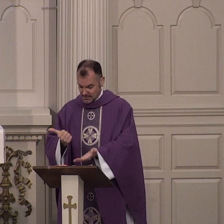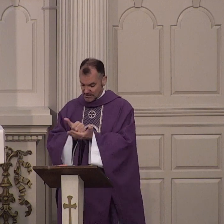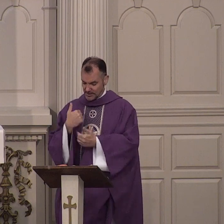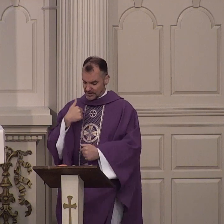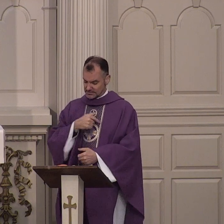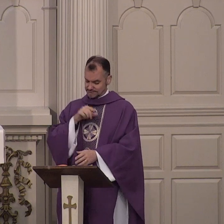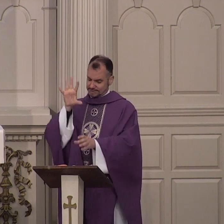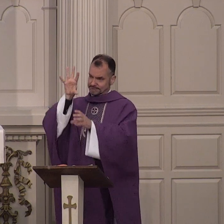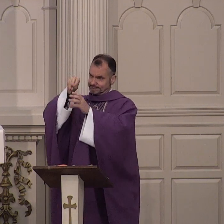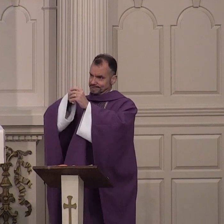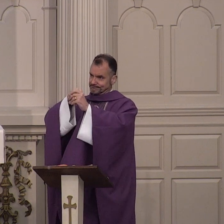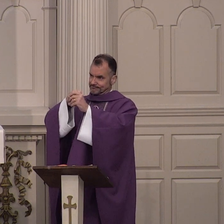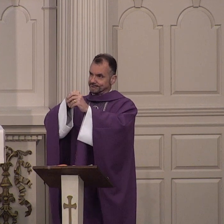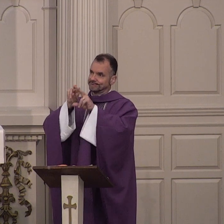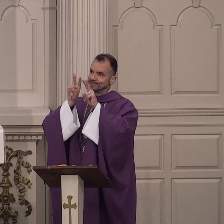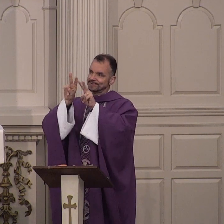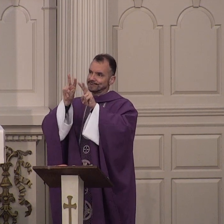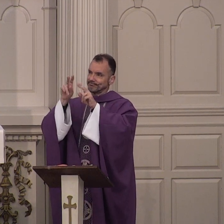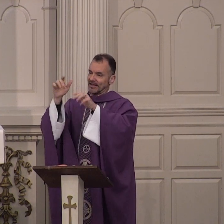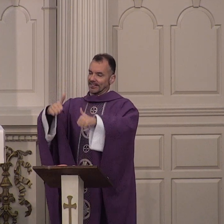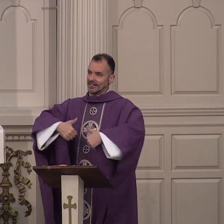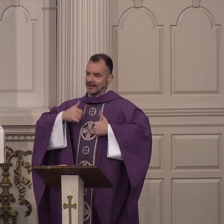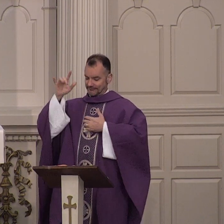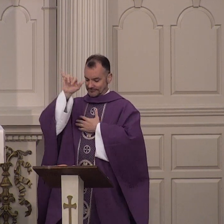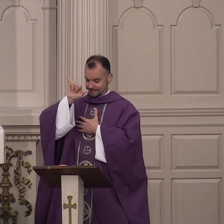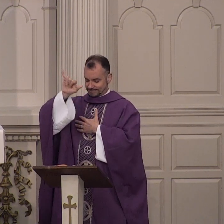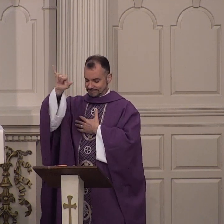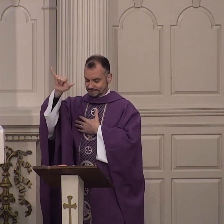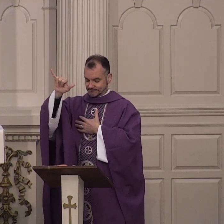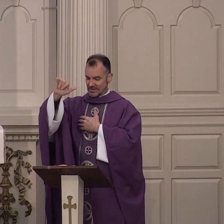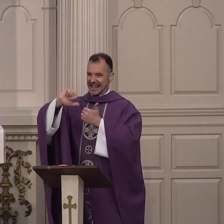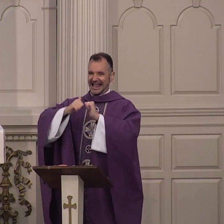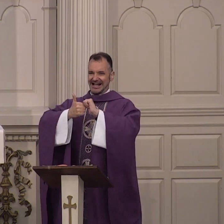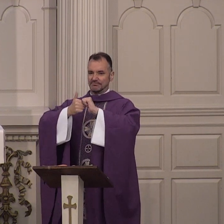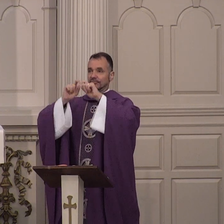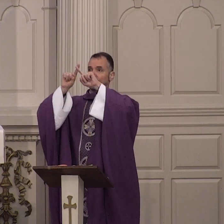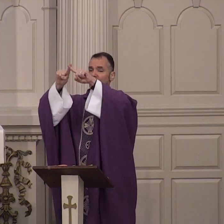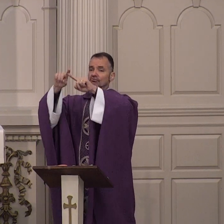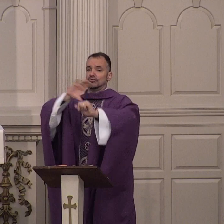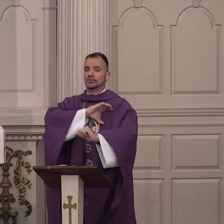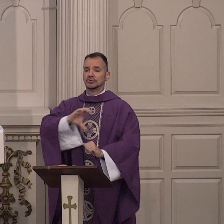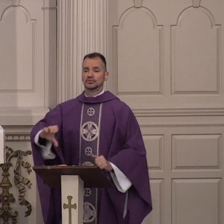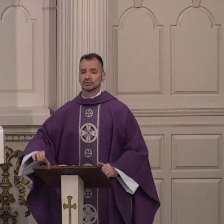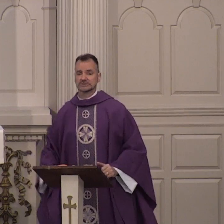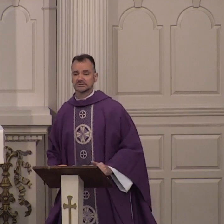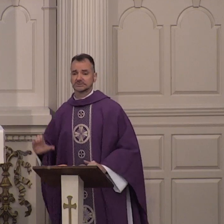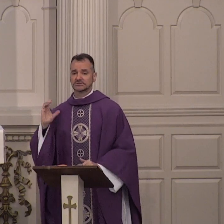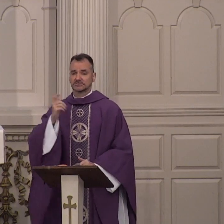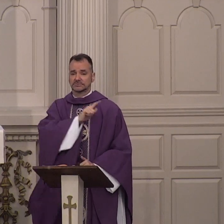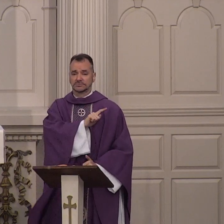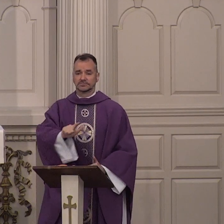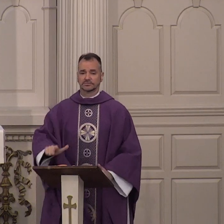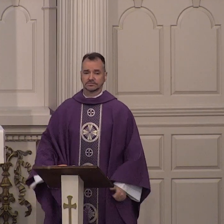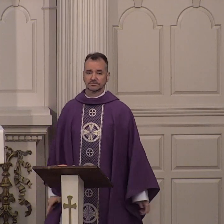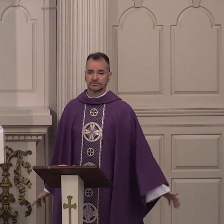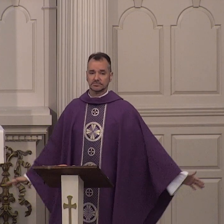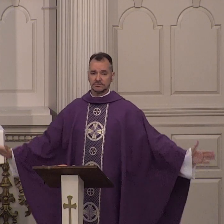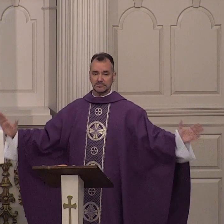sacrament with which you feed us in the present age, you may make us partakers of life eternal, through Christ